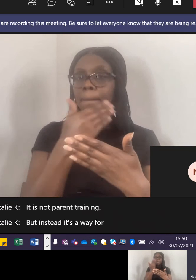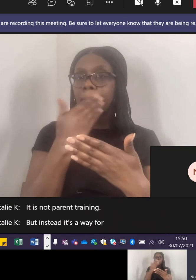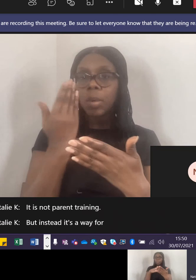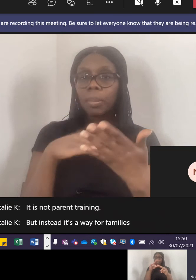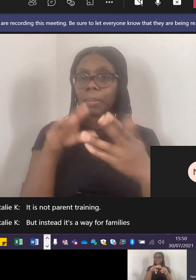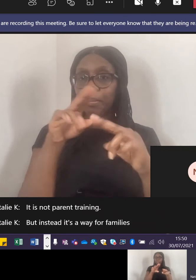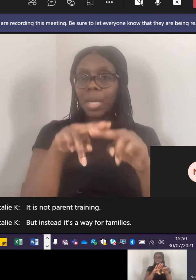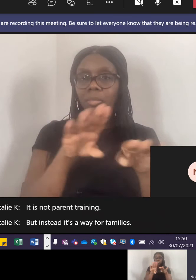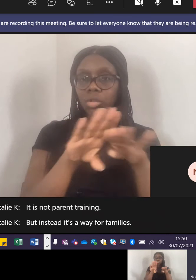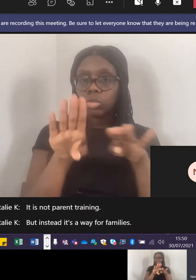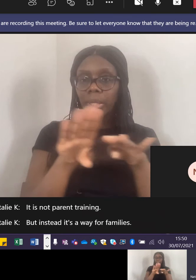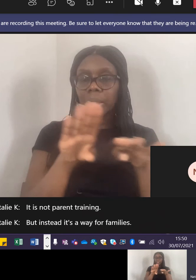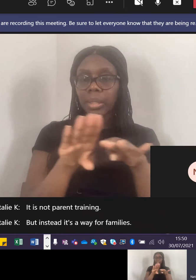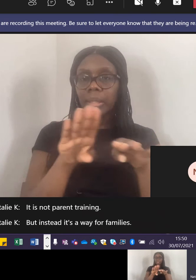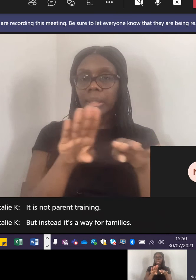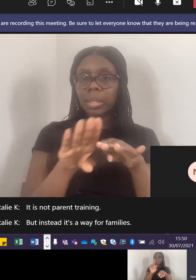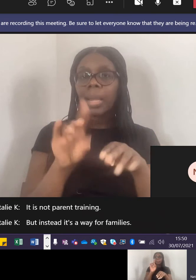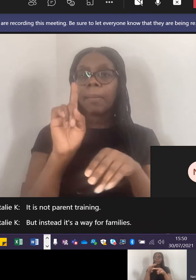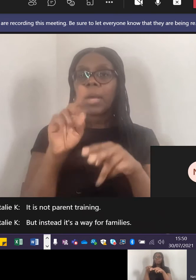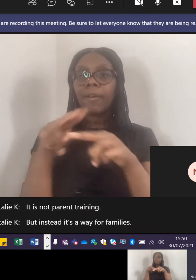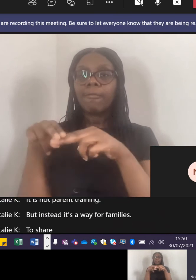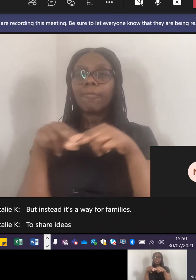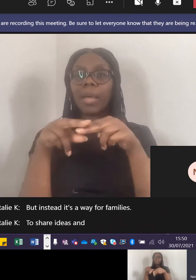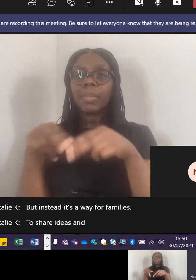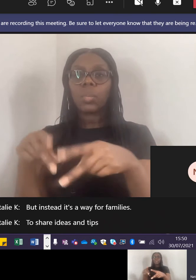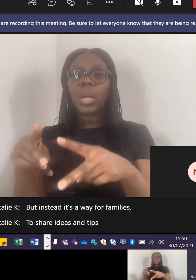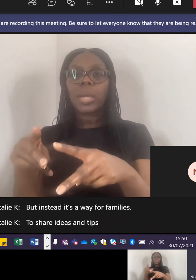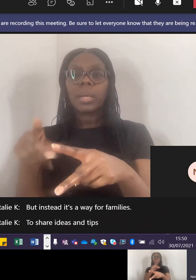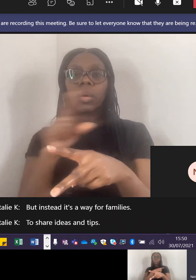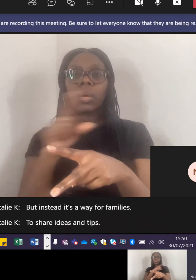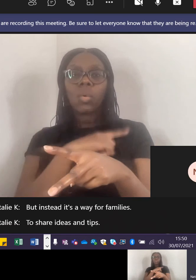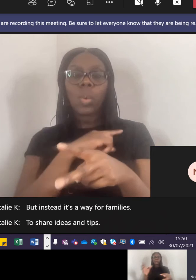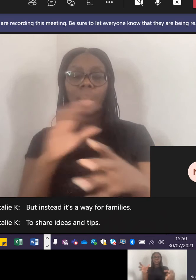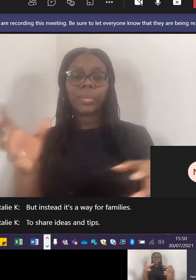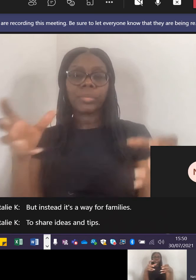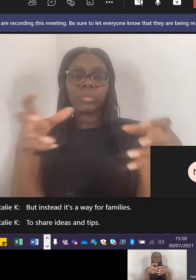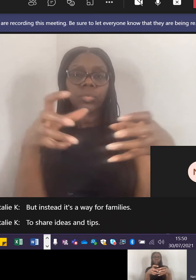families to share ideas and tips